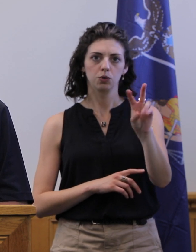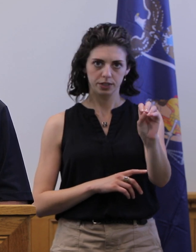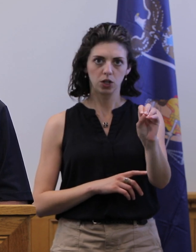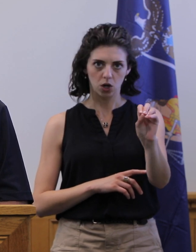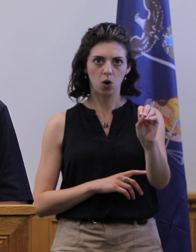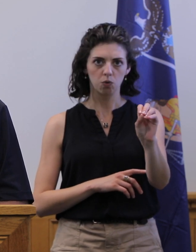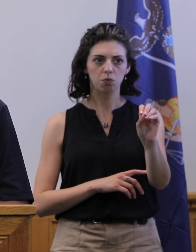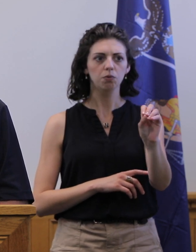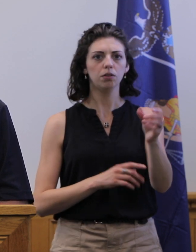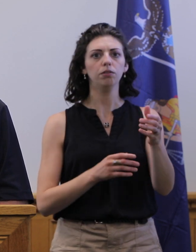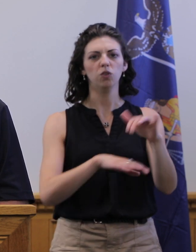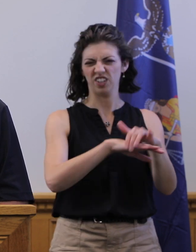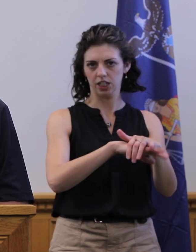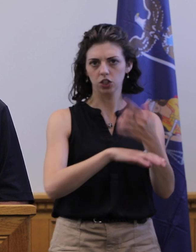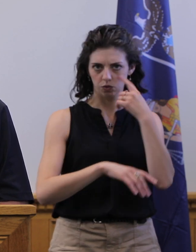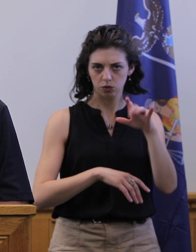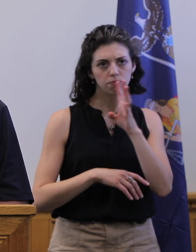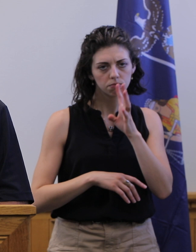1-844-330-2020 in English, or